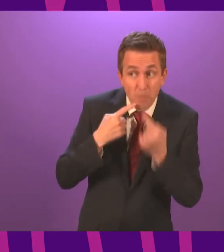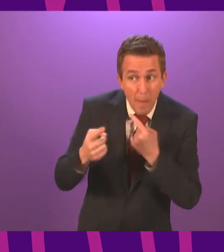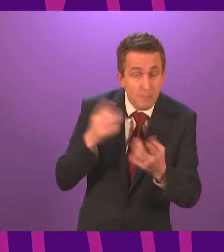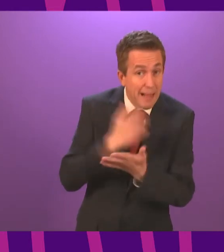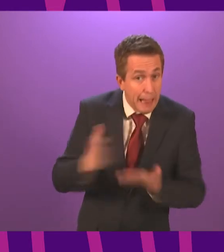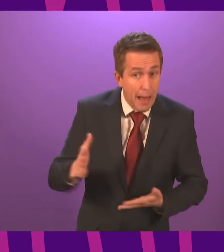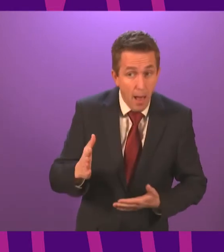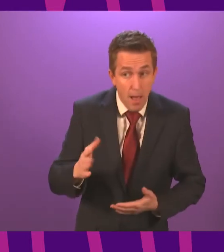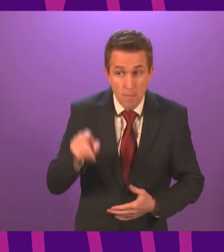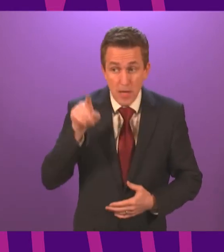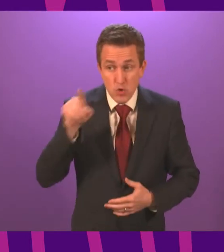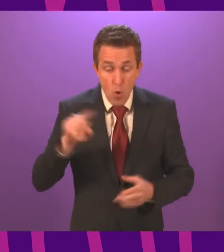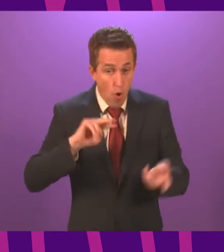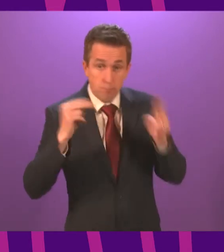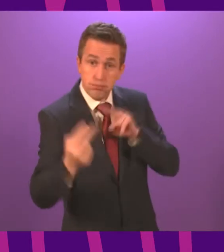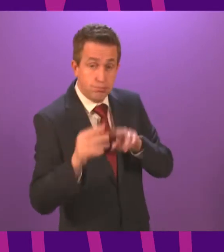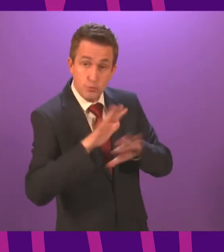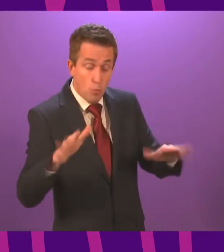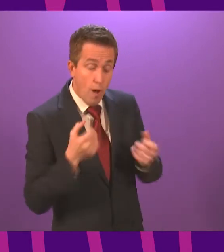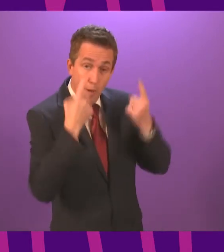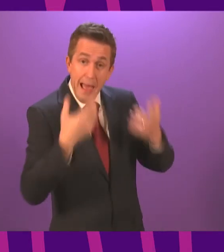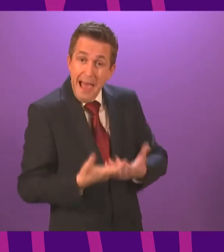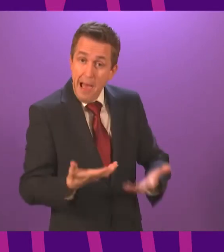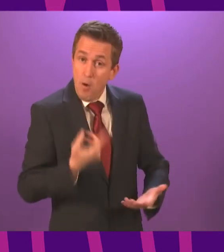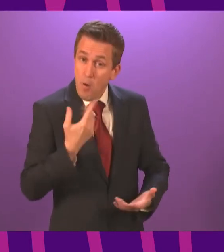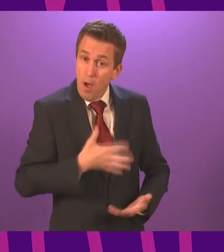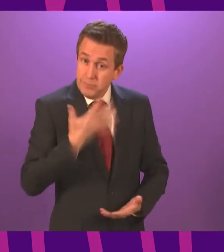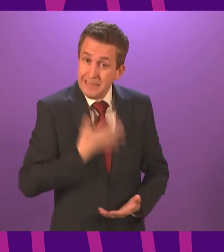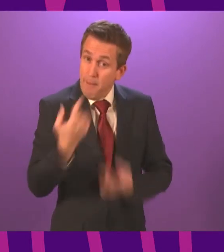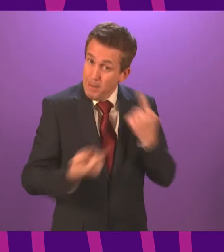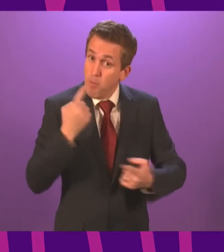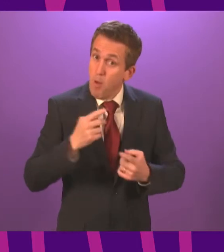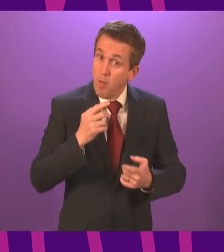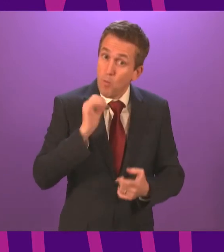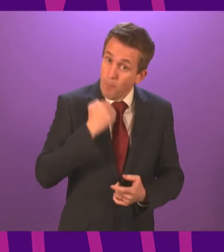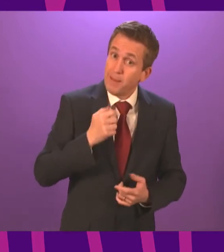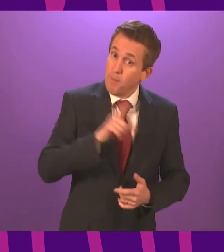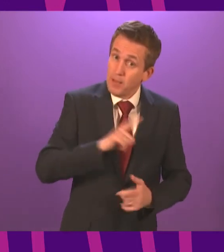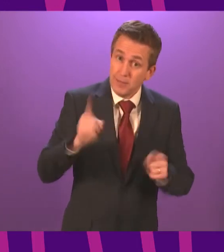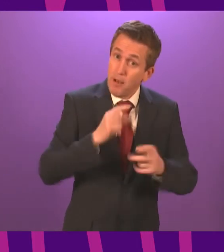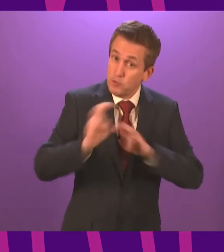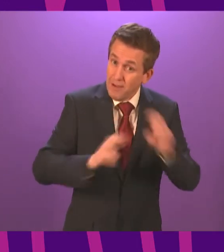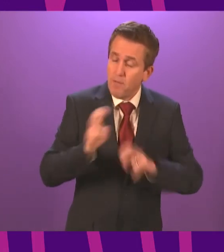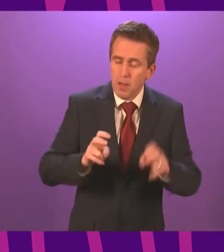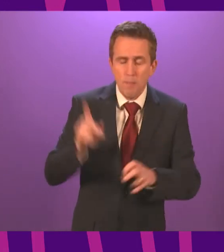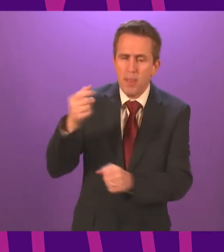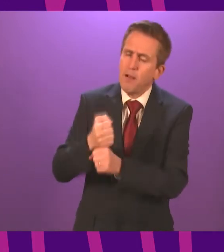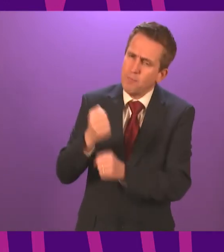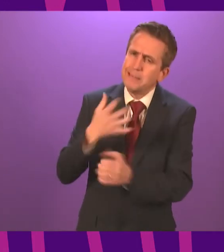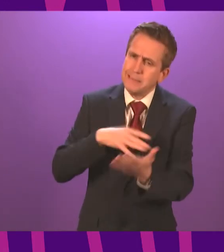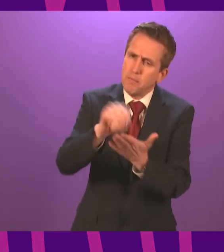don't think you understand how upsetting this is going to be to many travellers. It might be necessary, but the government does need to address this particular